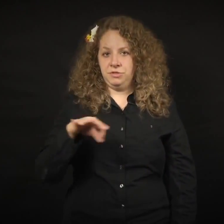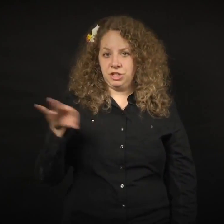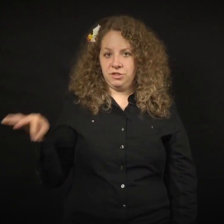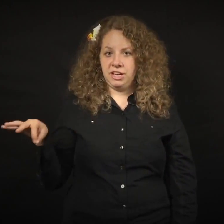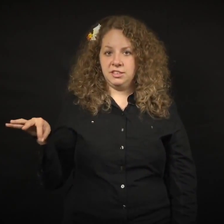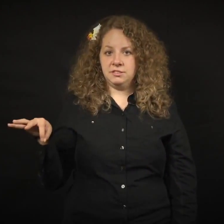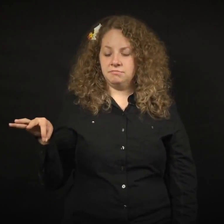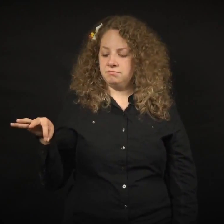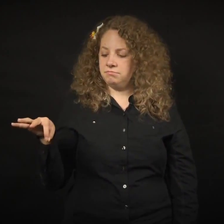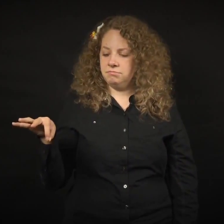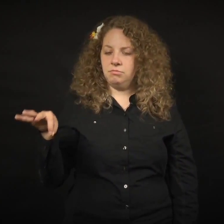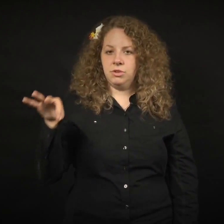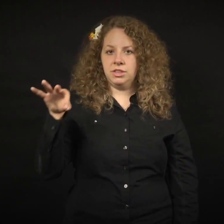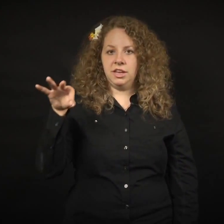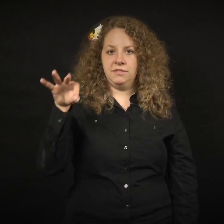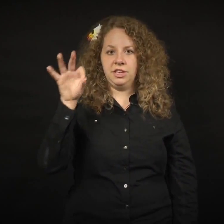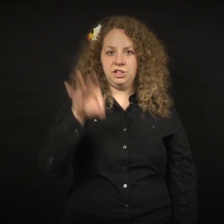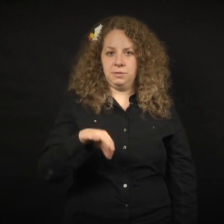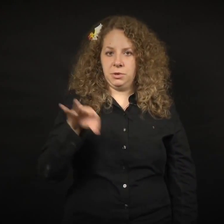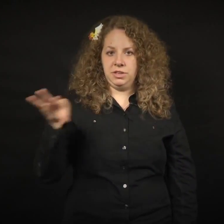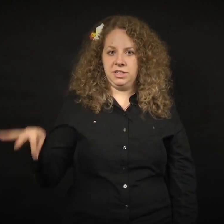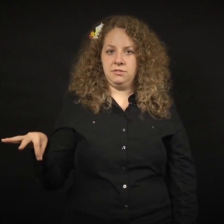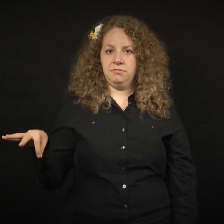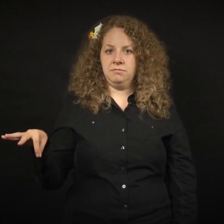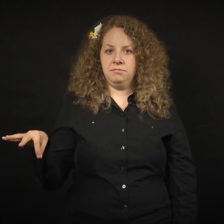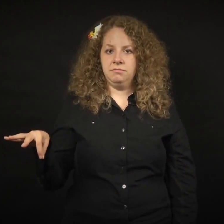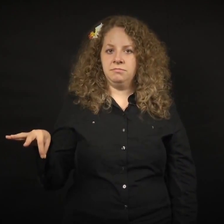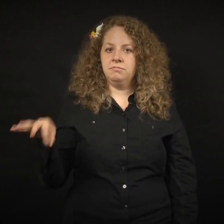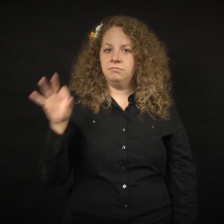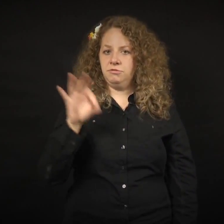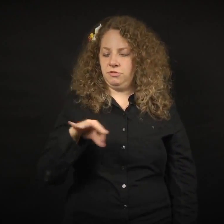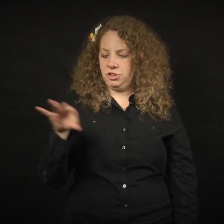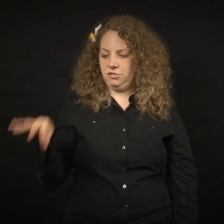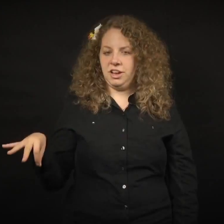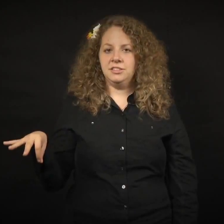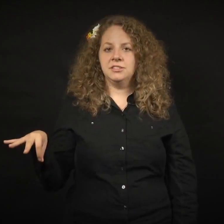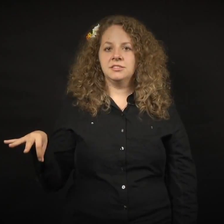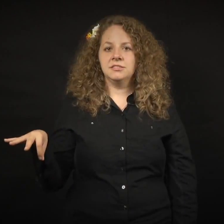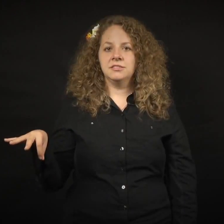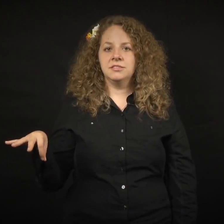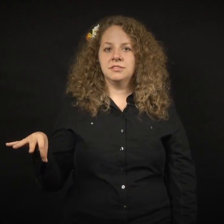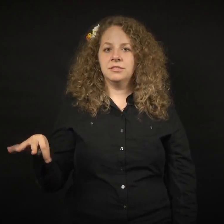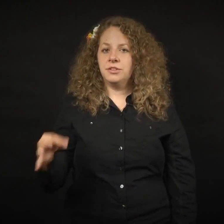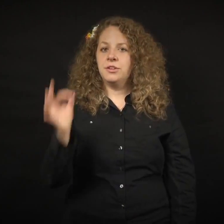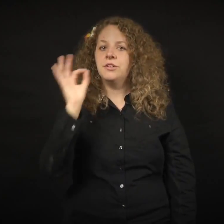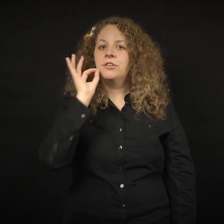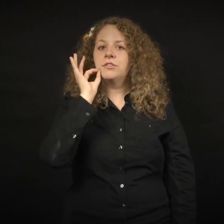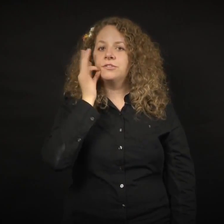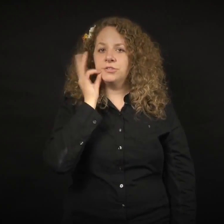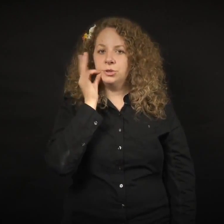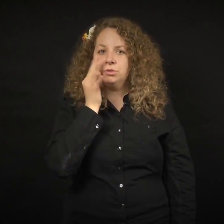French fries with an F hand shape going down. French fries. Fruit.